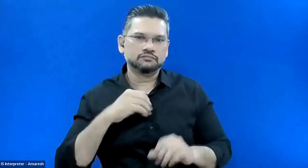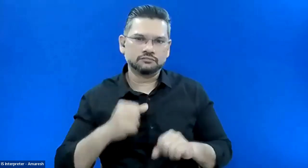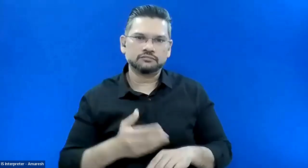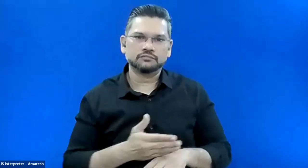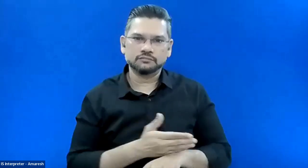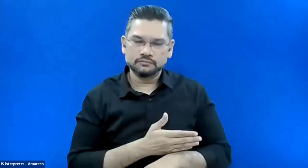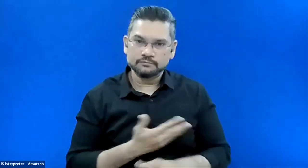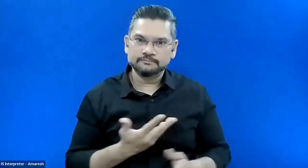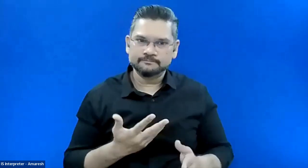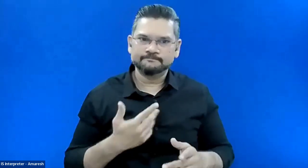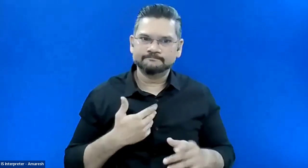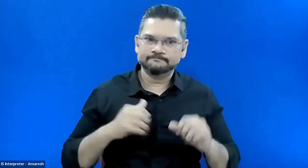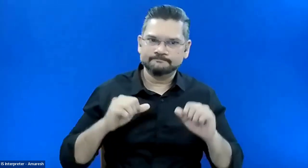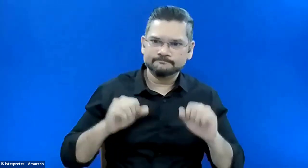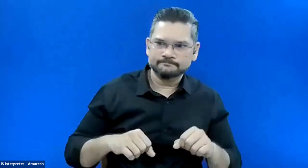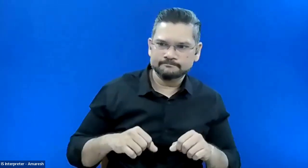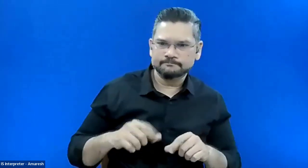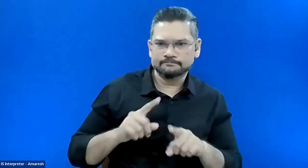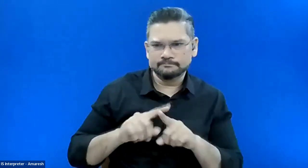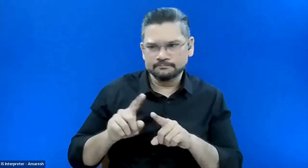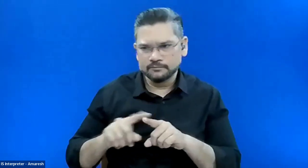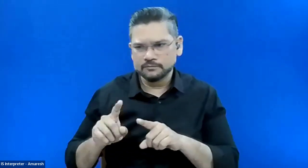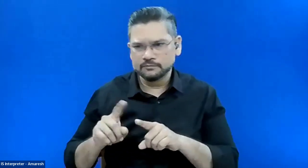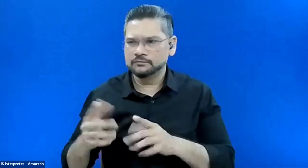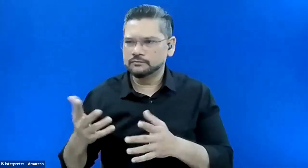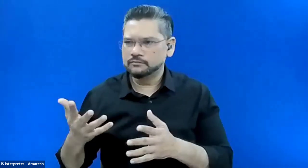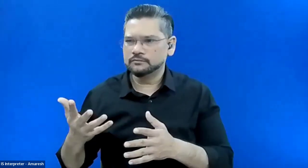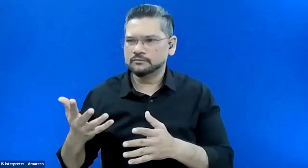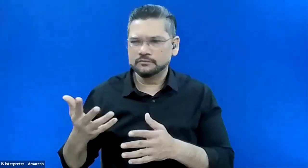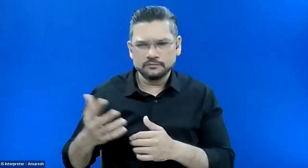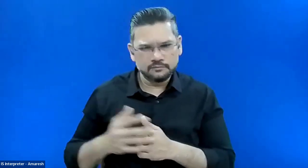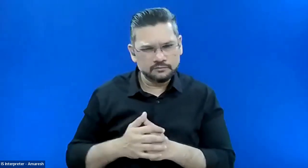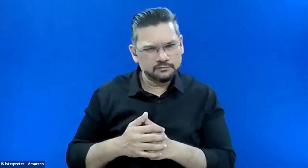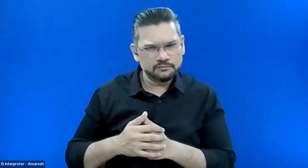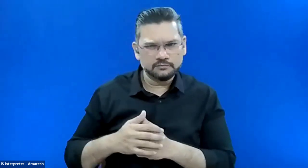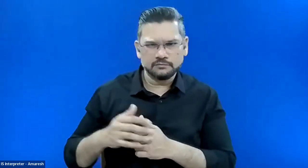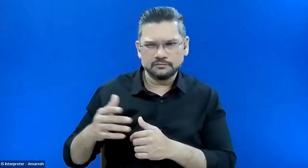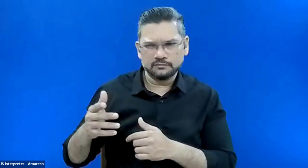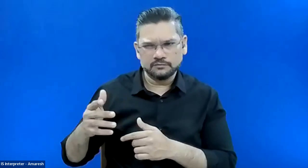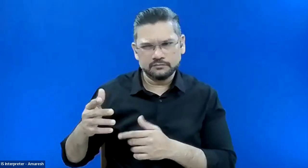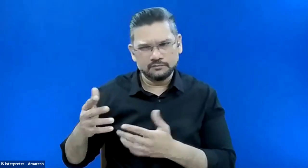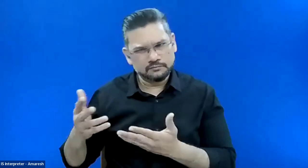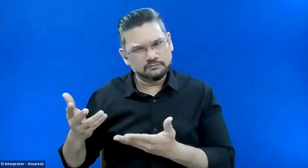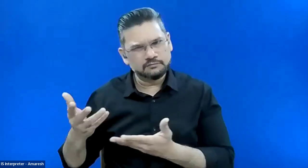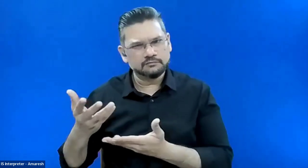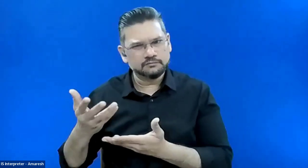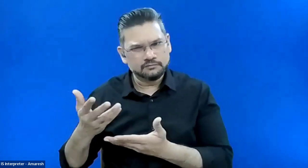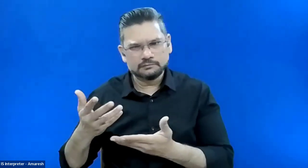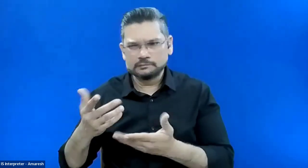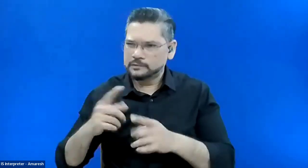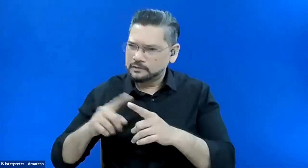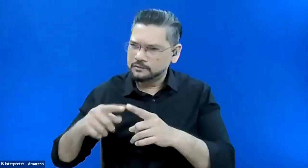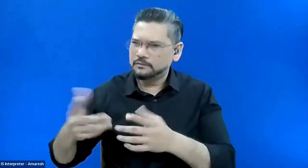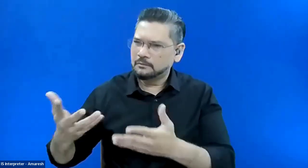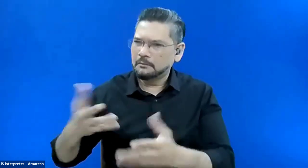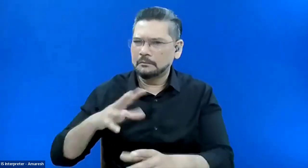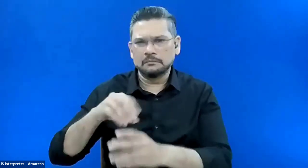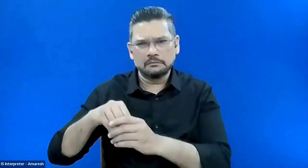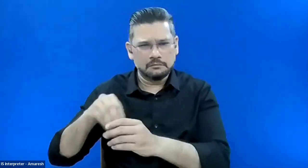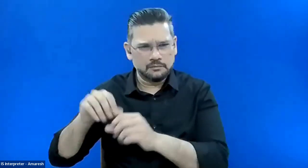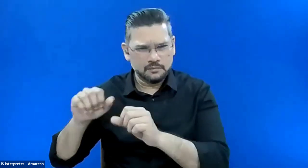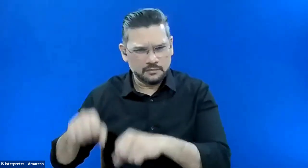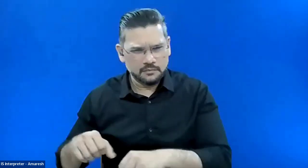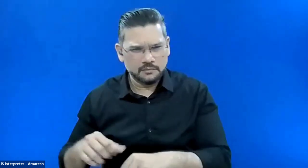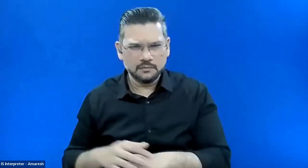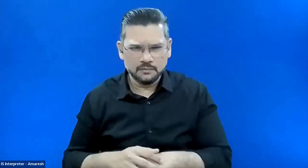likely to face severe social, economic, and civic disparities compared to those without disabilities, even in